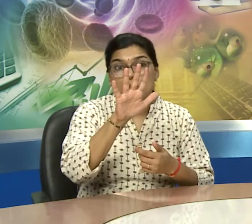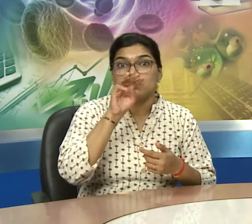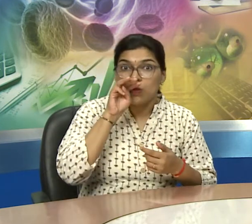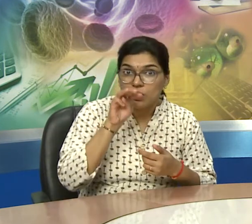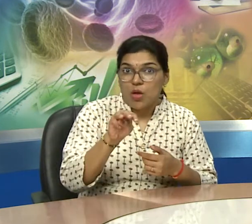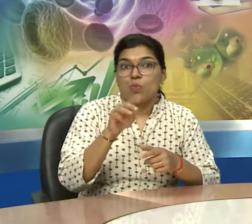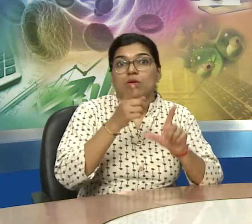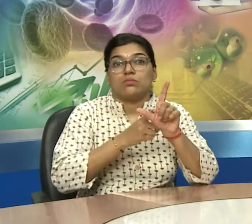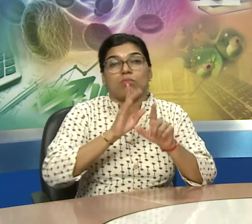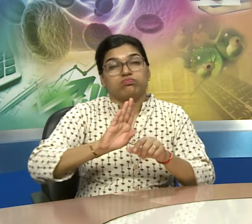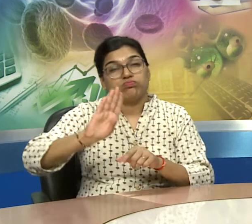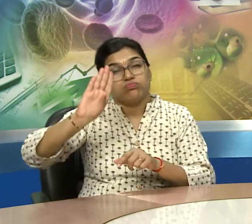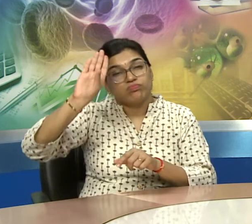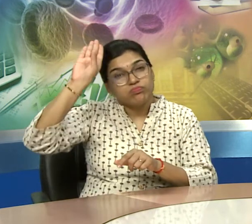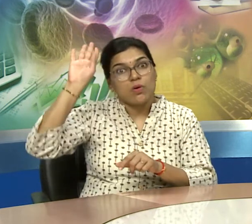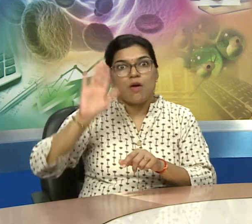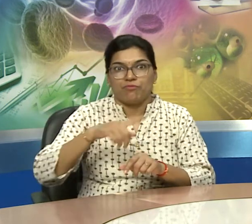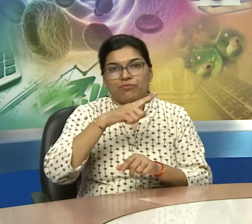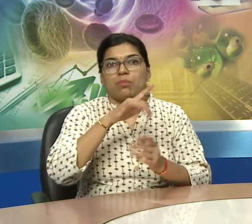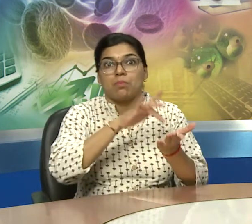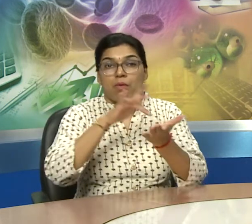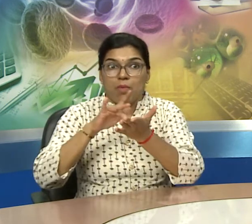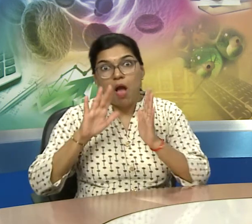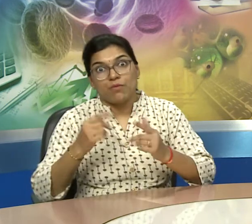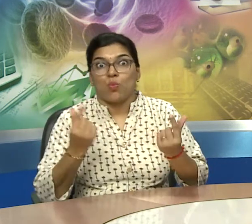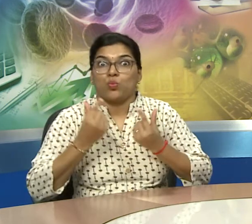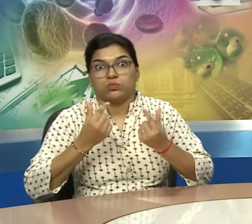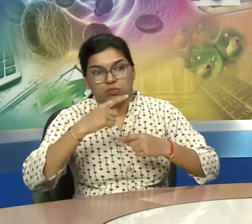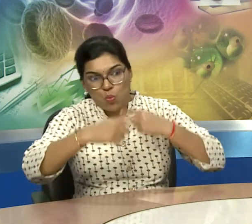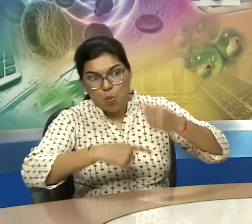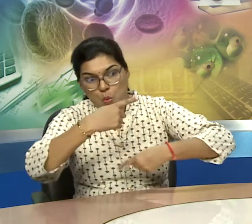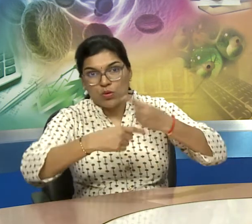5,000 years ago at different places in the world.